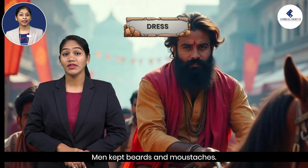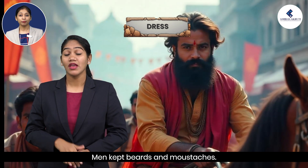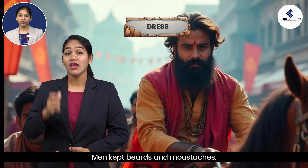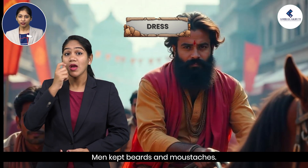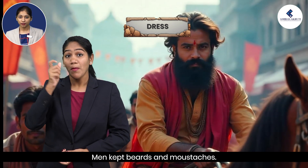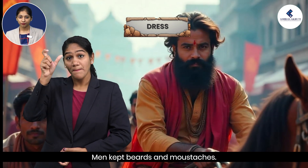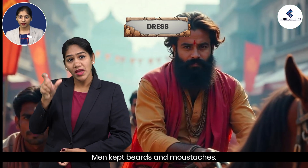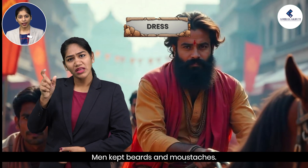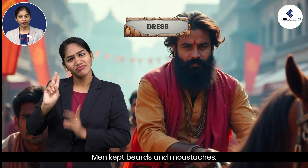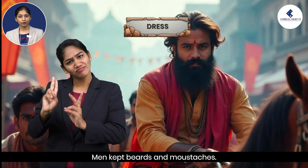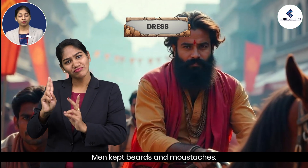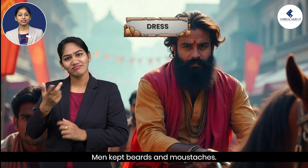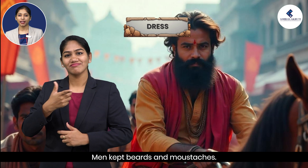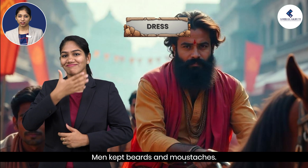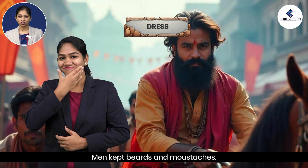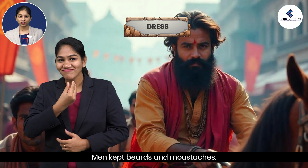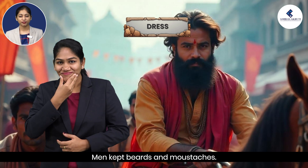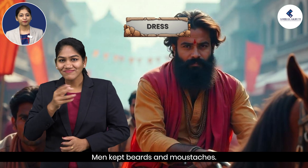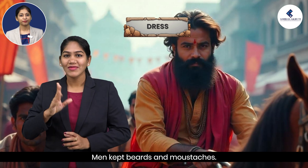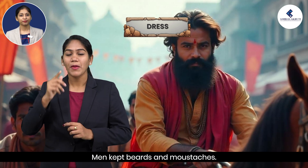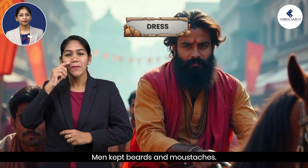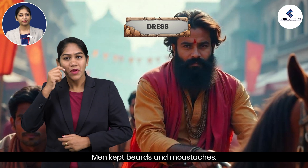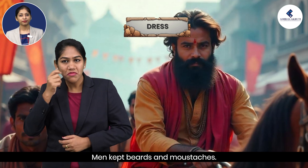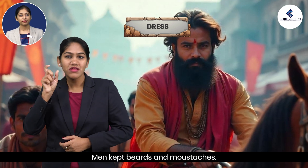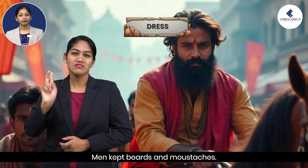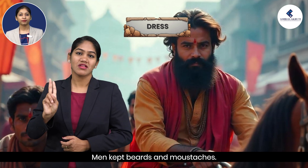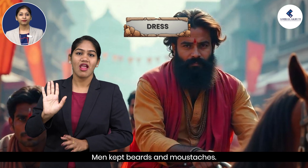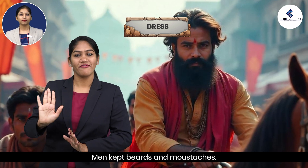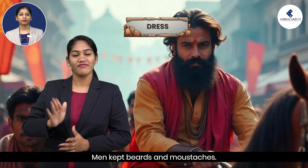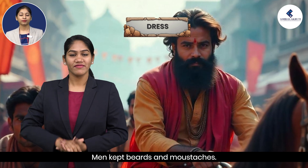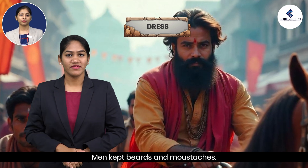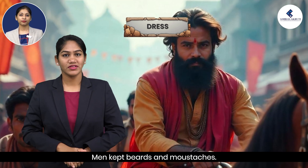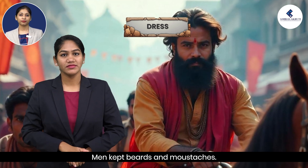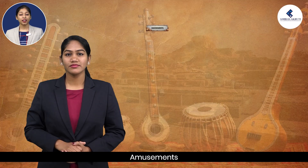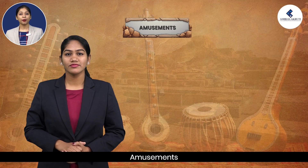Men kept beard and mustache.